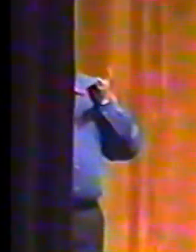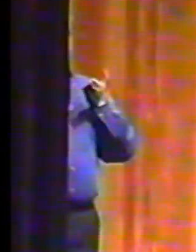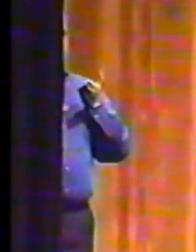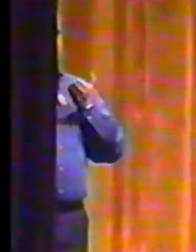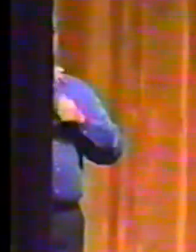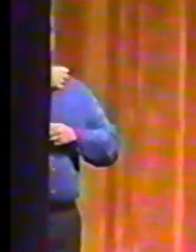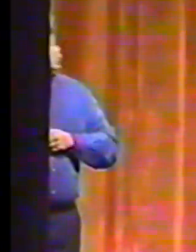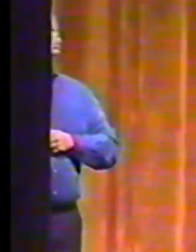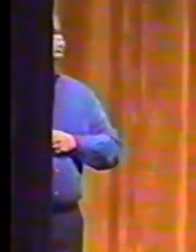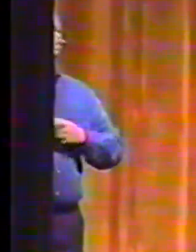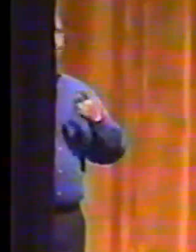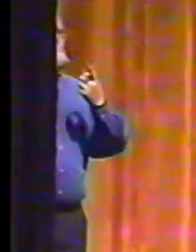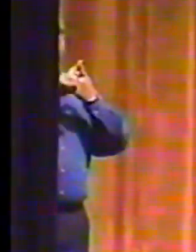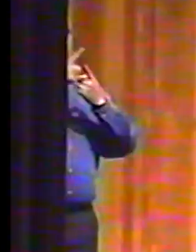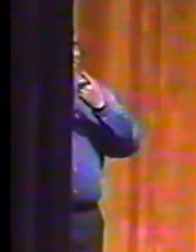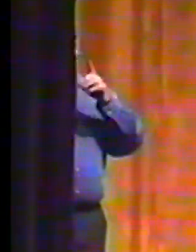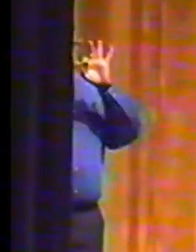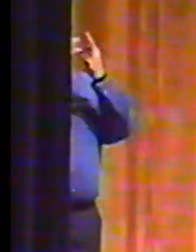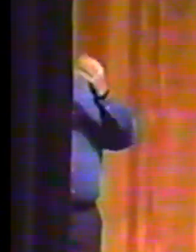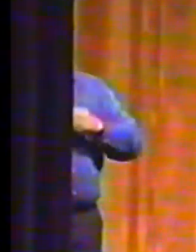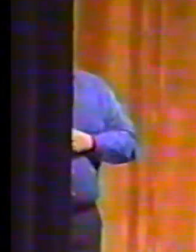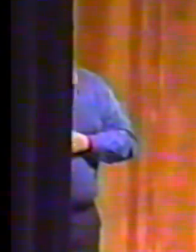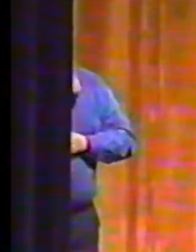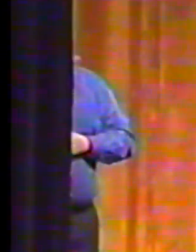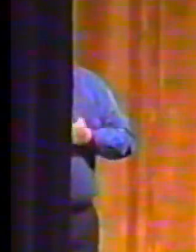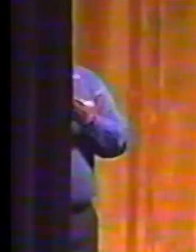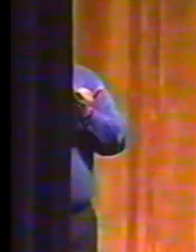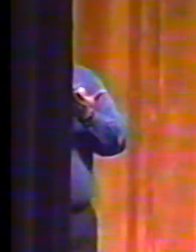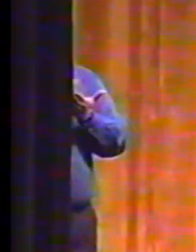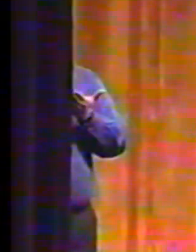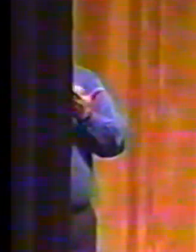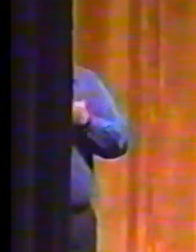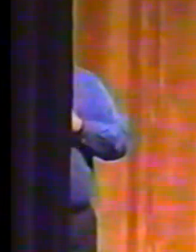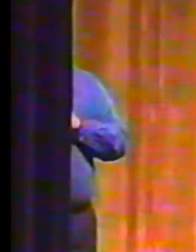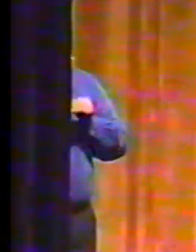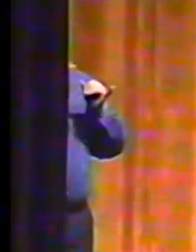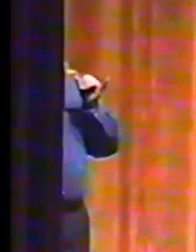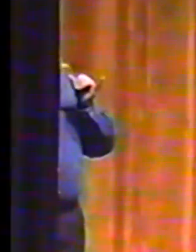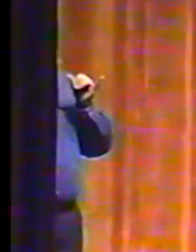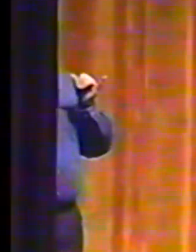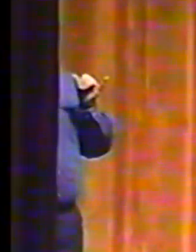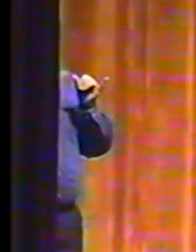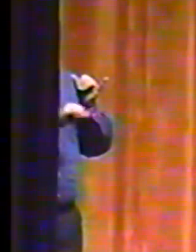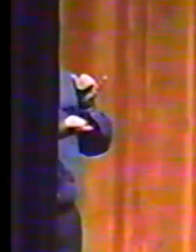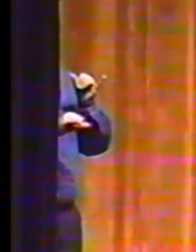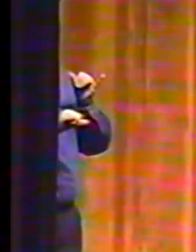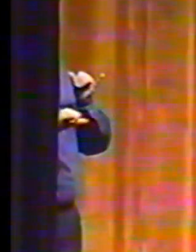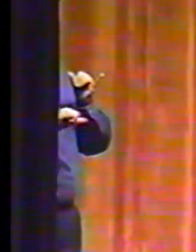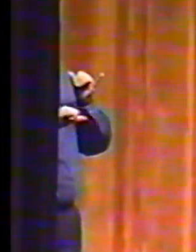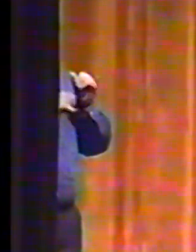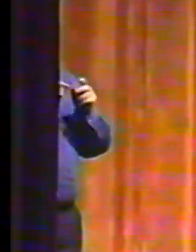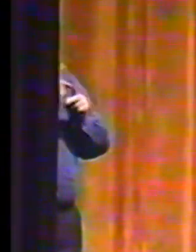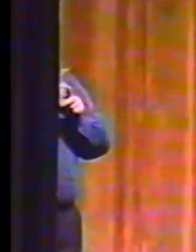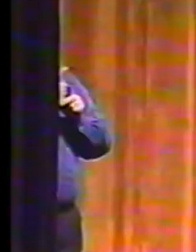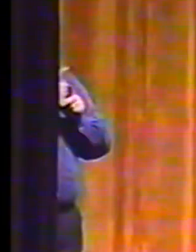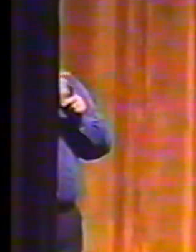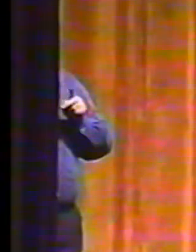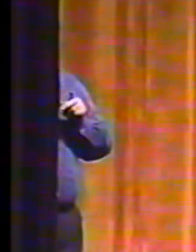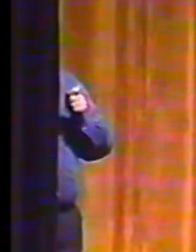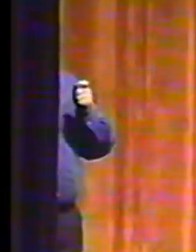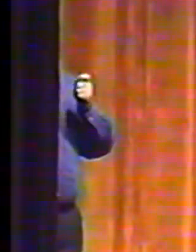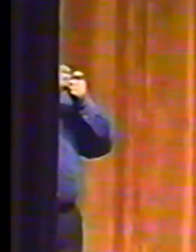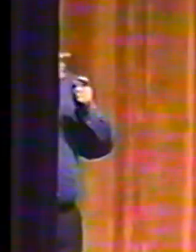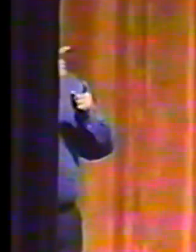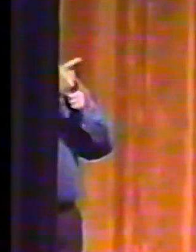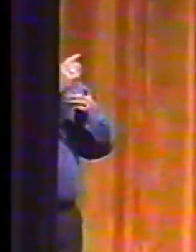who was identified as a family member in New York. She spent about 6 to 8 weeks. I want to be very careful because I'm not exactly sure of the time.